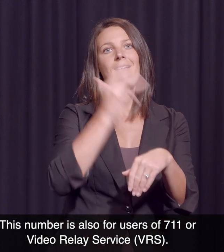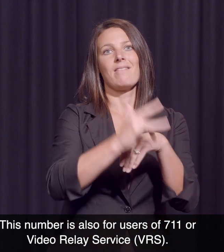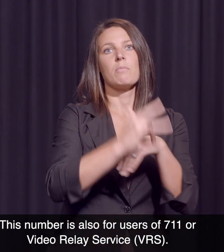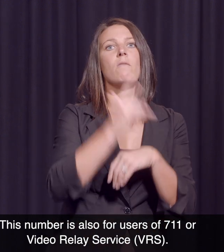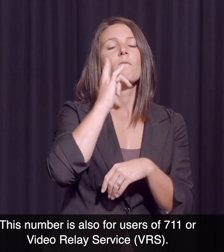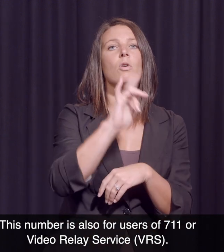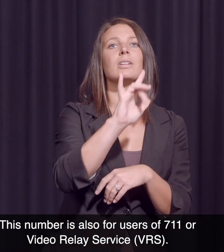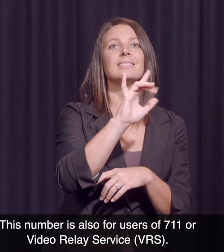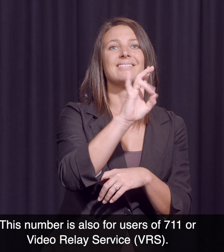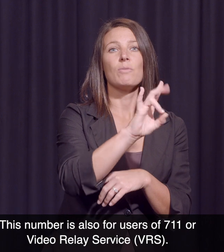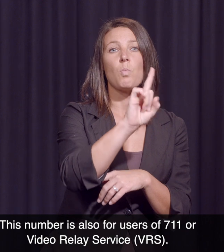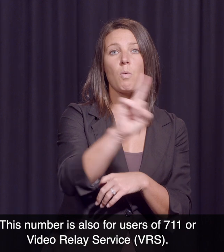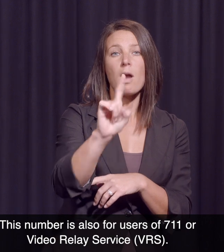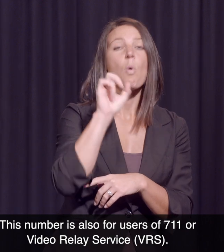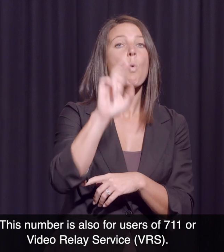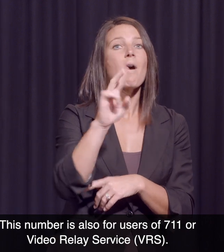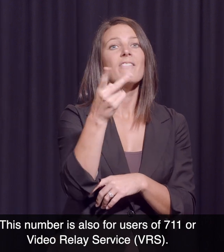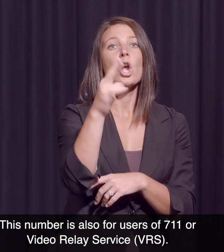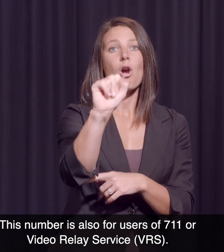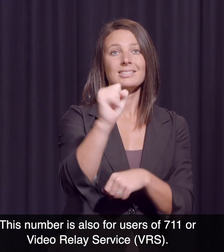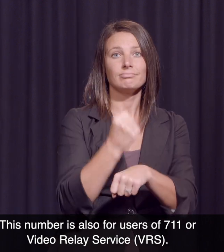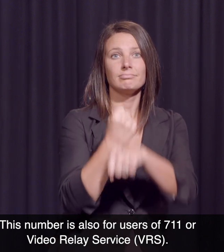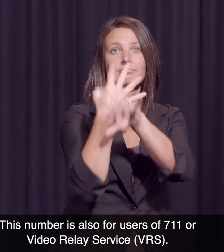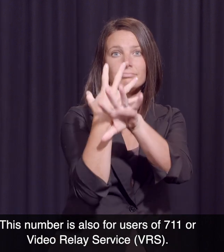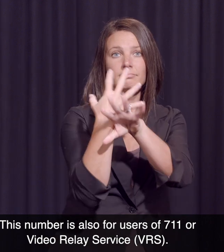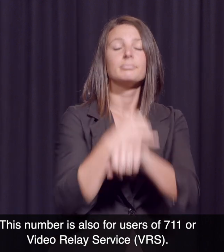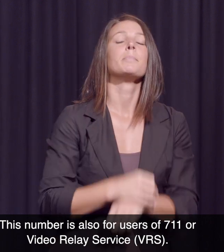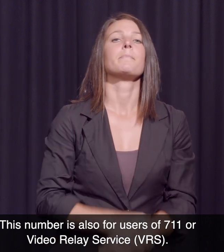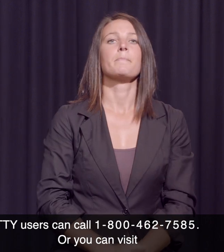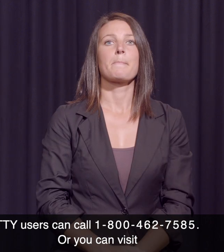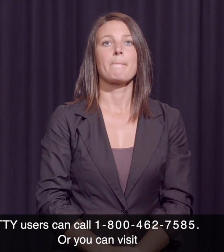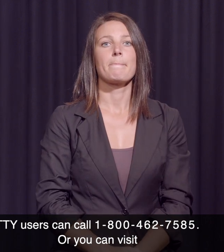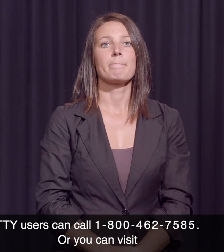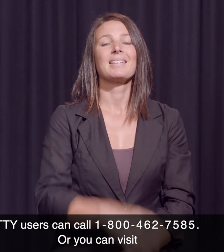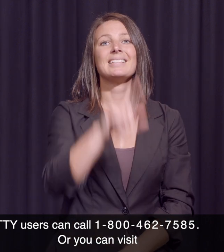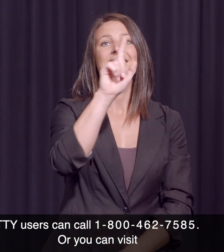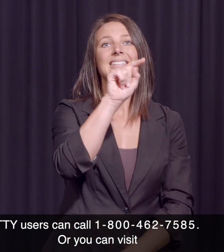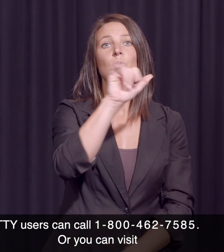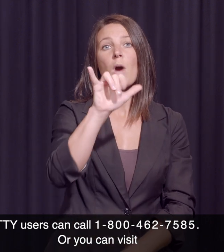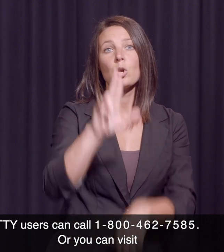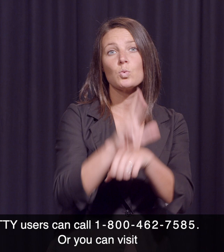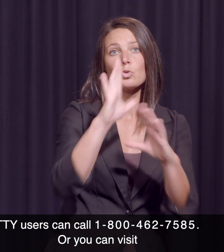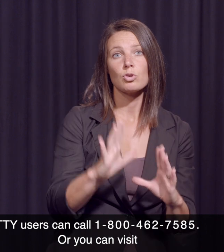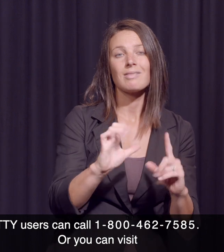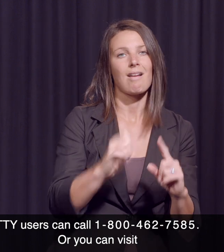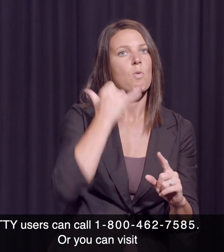711, or Video Relay Service, VRS. TTY users can call 1